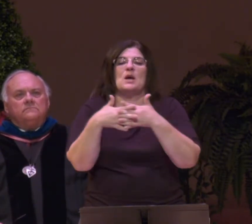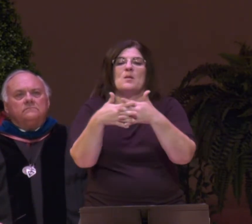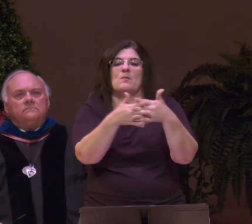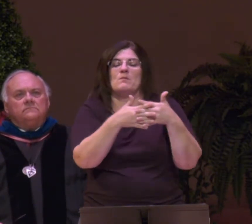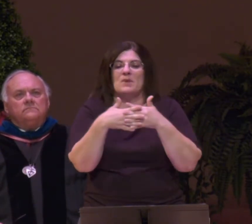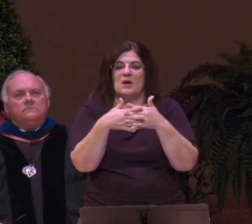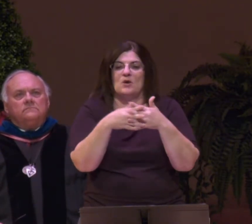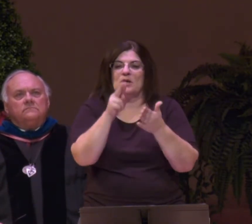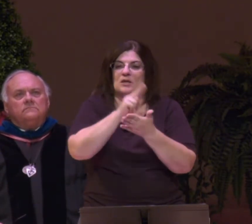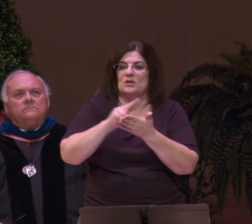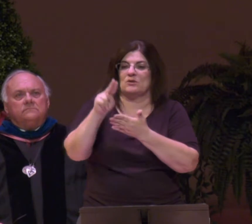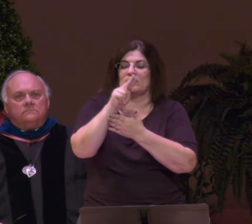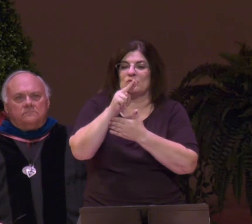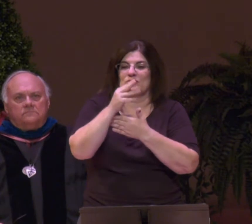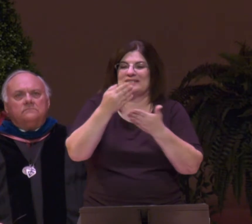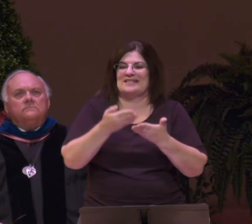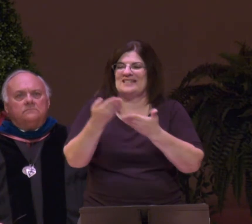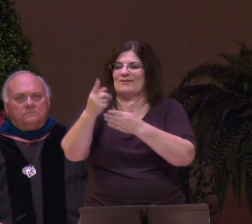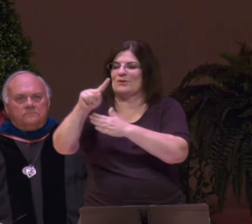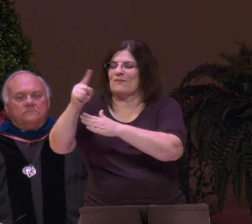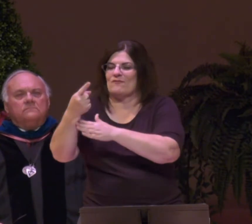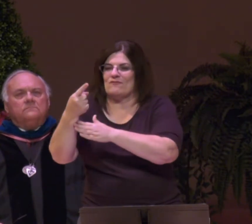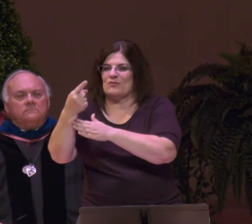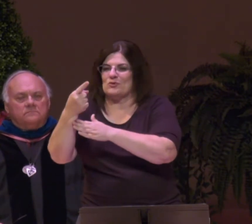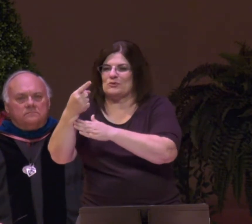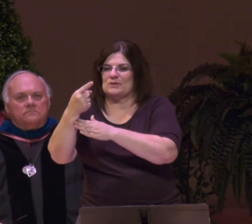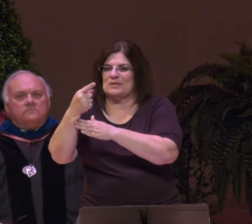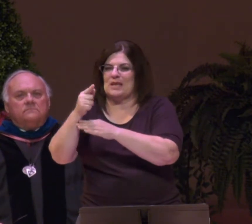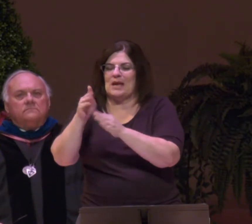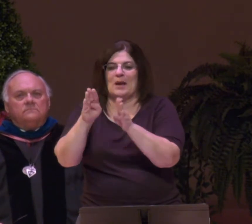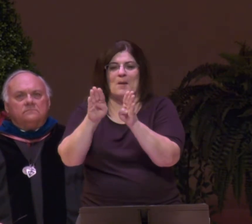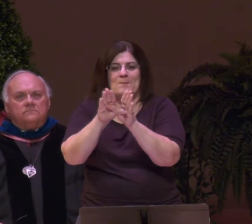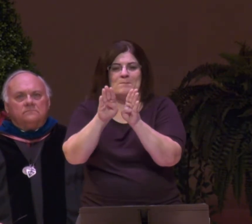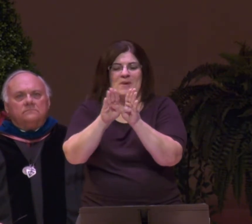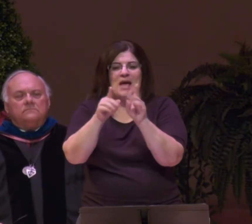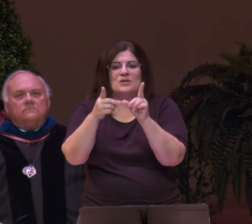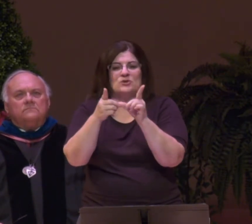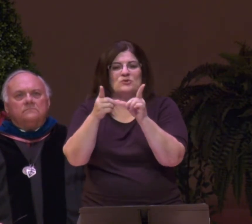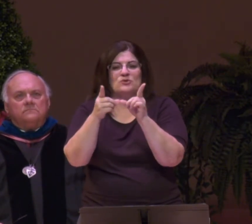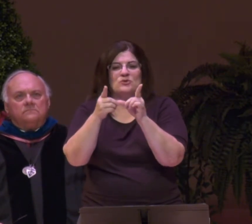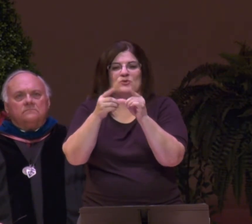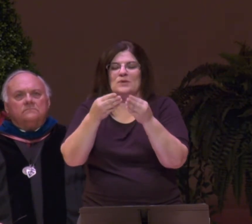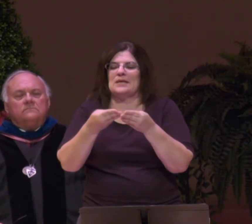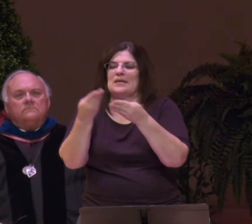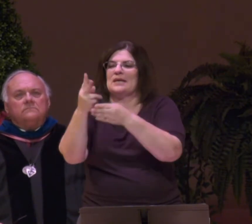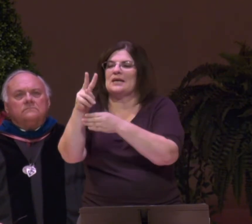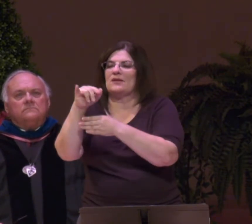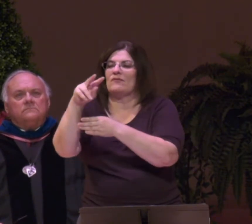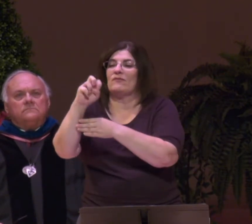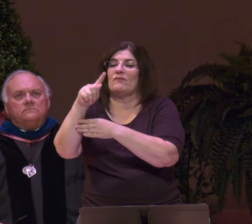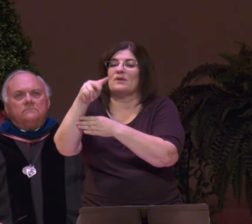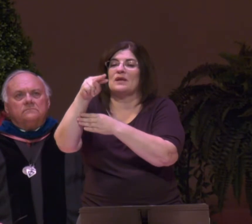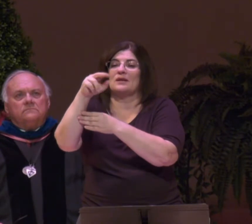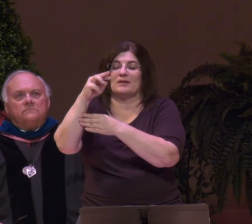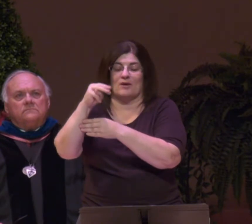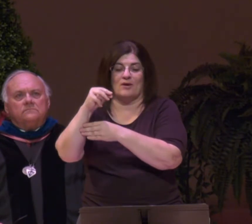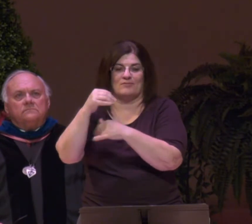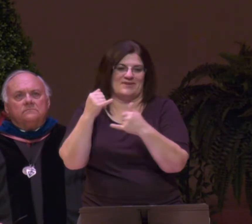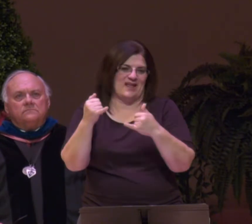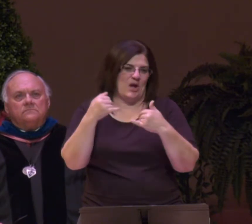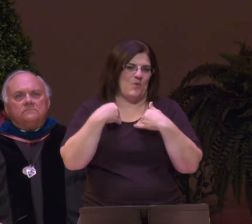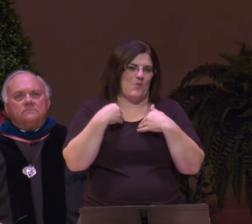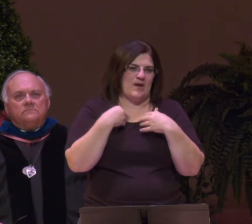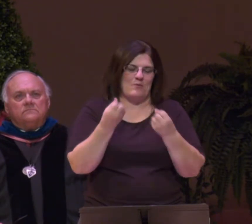degree in Vietnam. And today we have more than 1,000 graduates who are making a big difference in